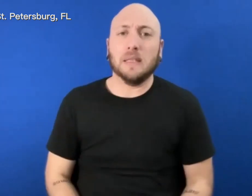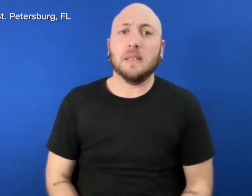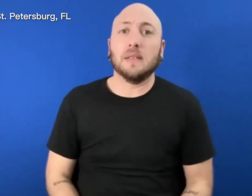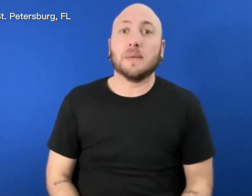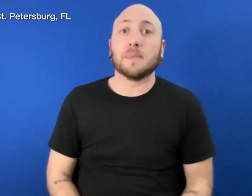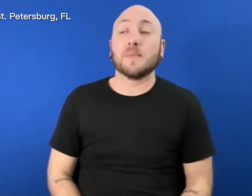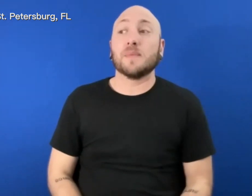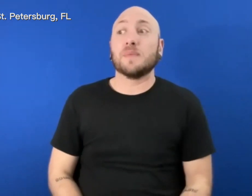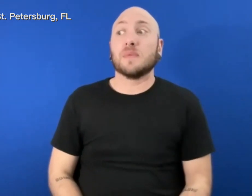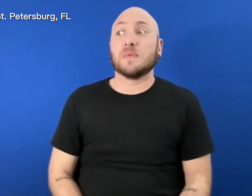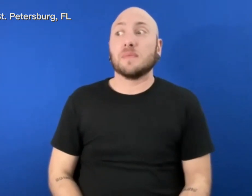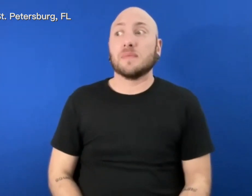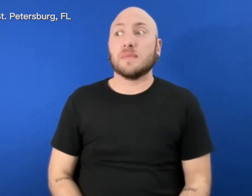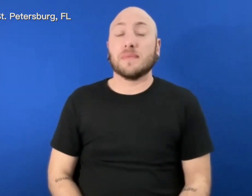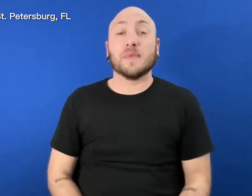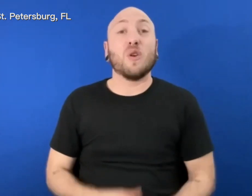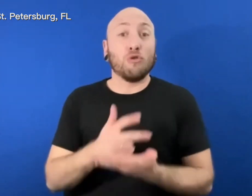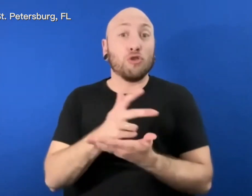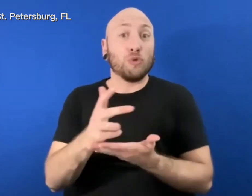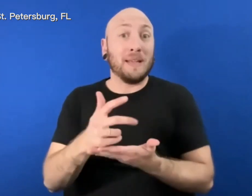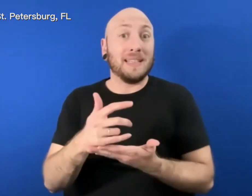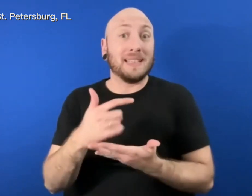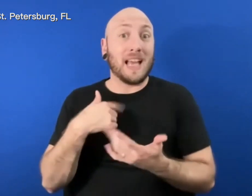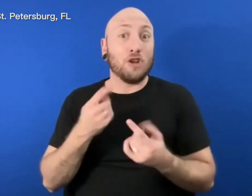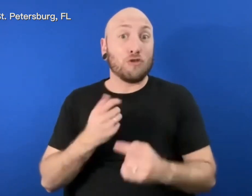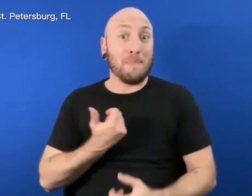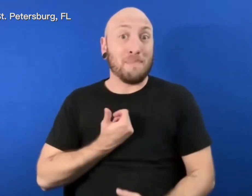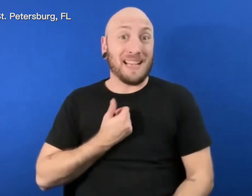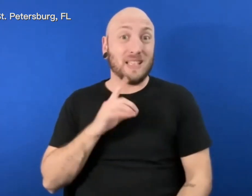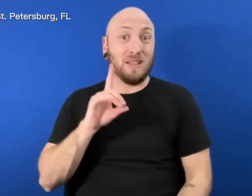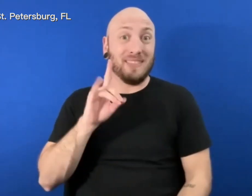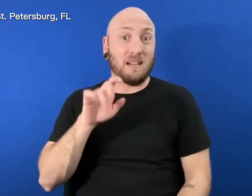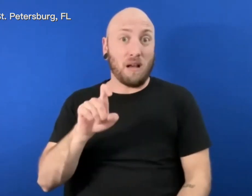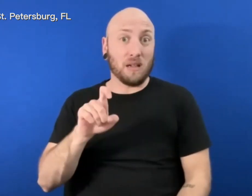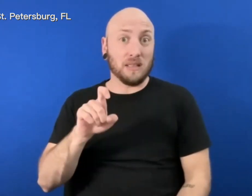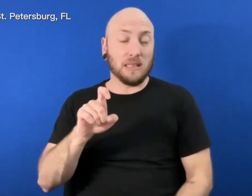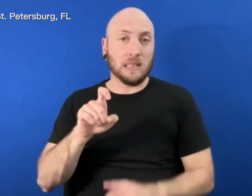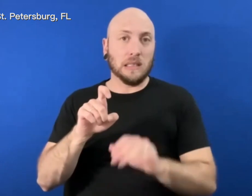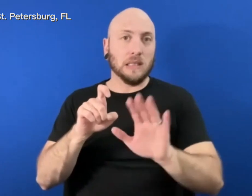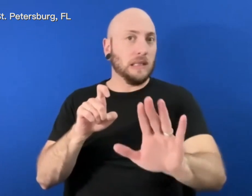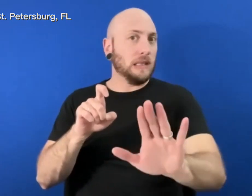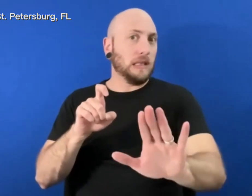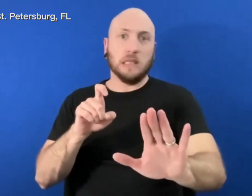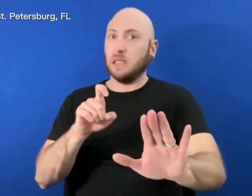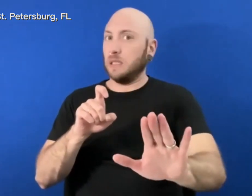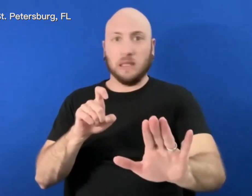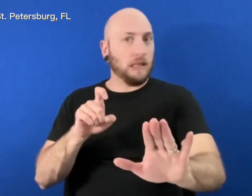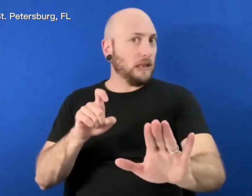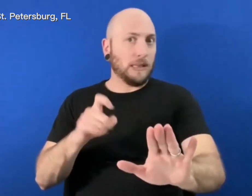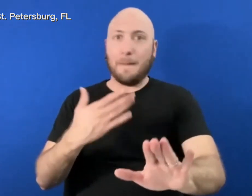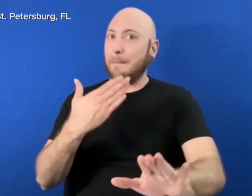weeks, I tried to detox myself, which I do not recommend if you're as bad as I was.